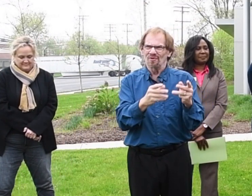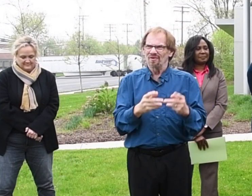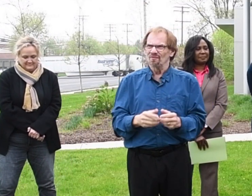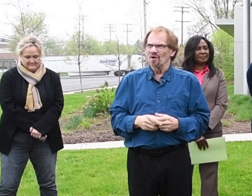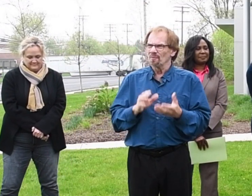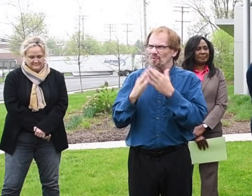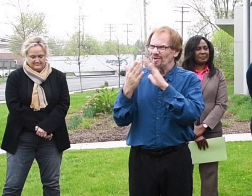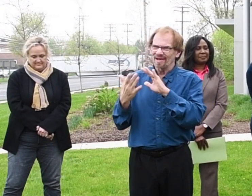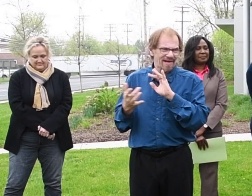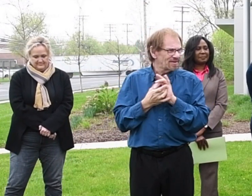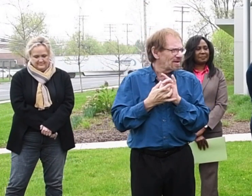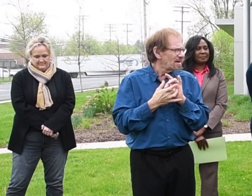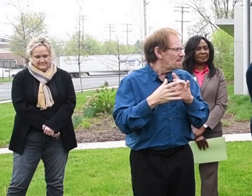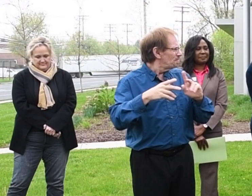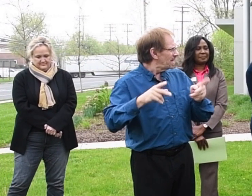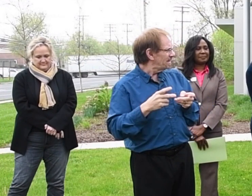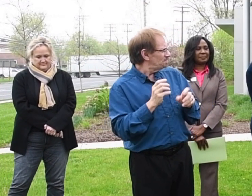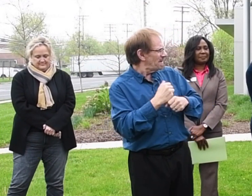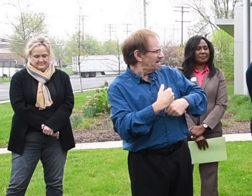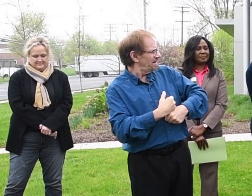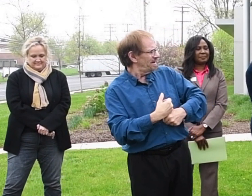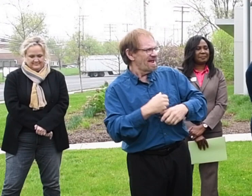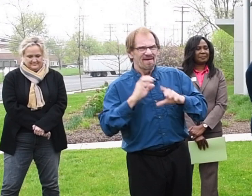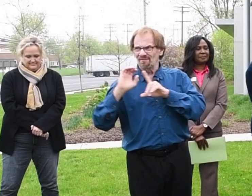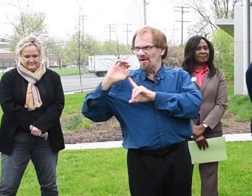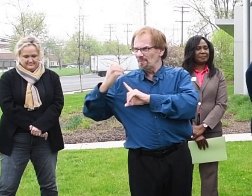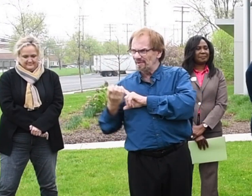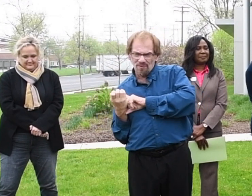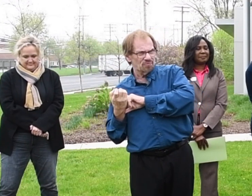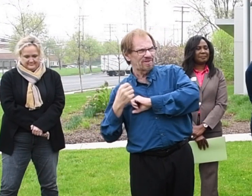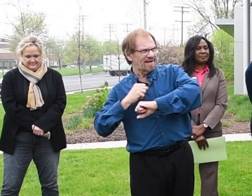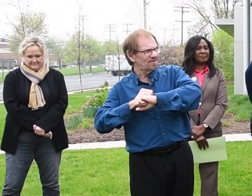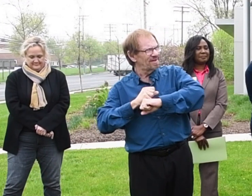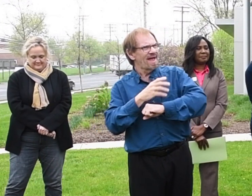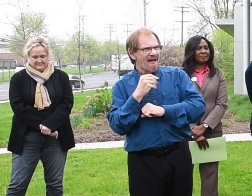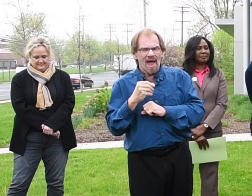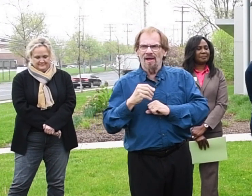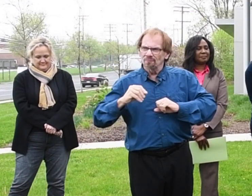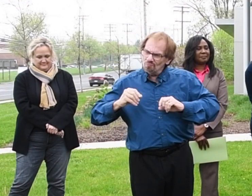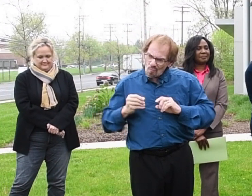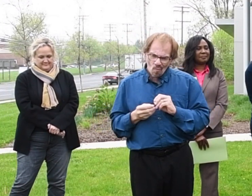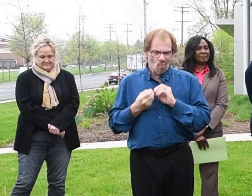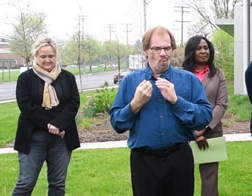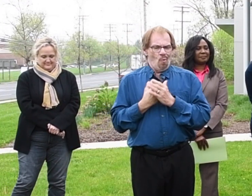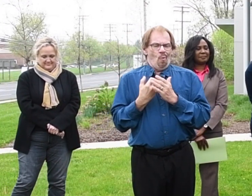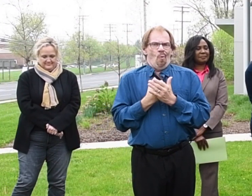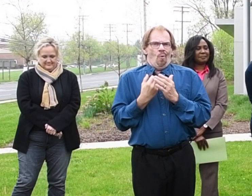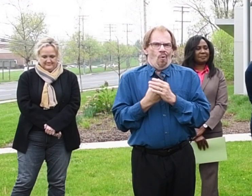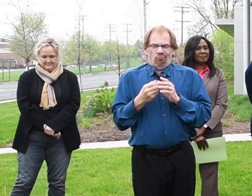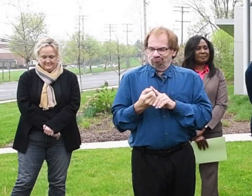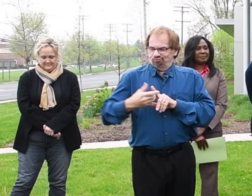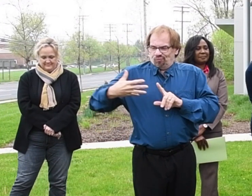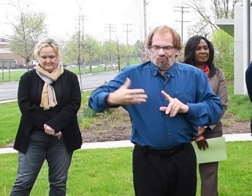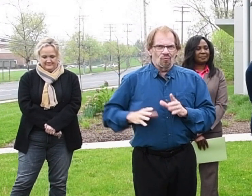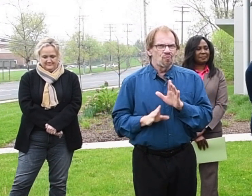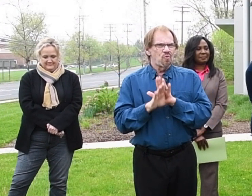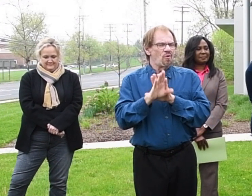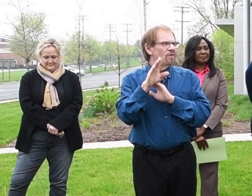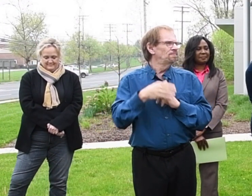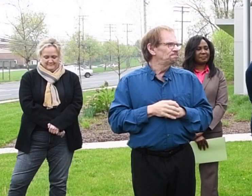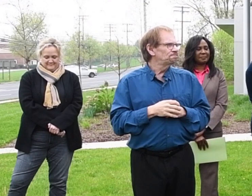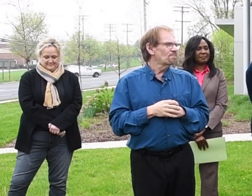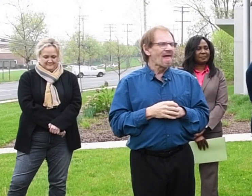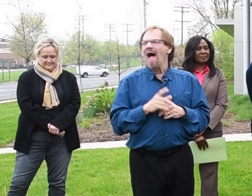for placemaking, environmental protection, and revitalization. I'm thankful and appreciative of County Executive Ball's